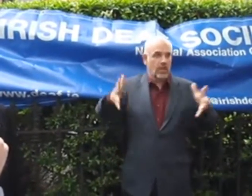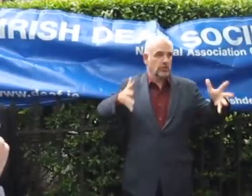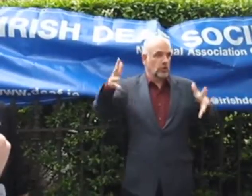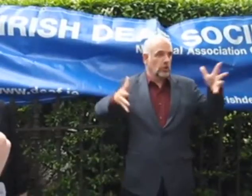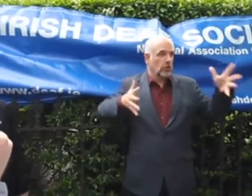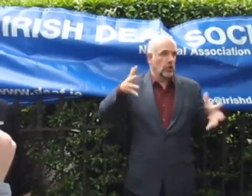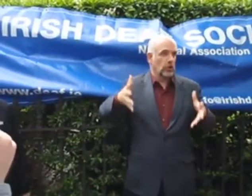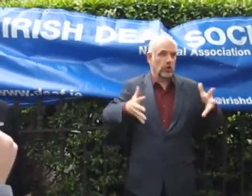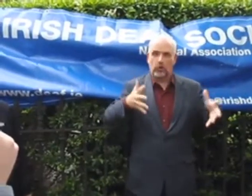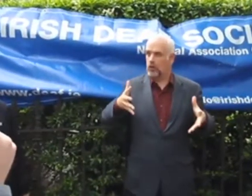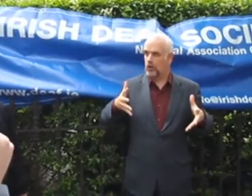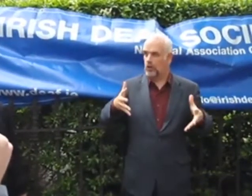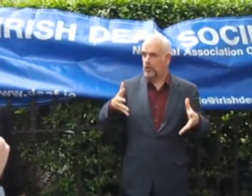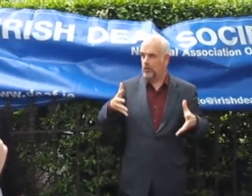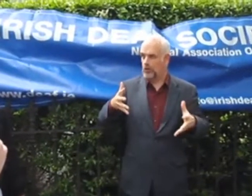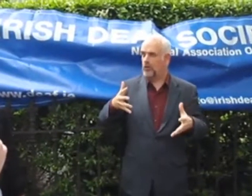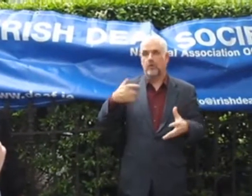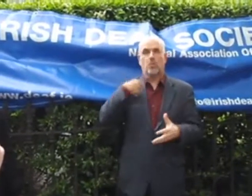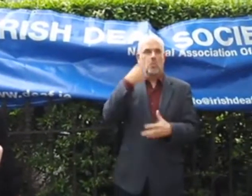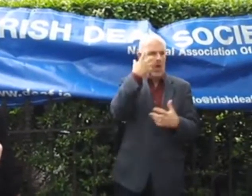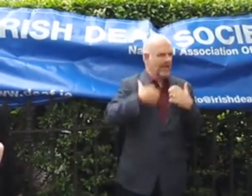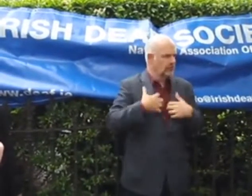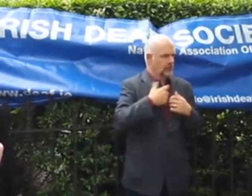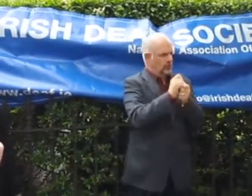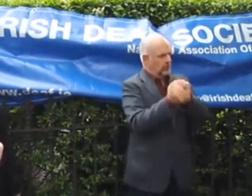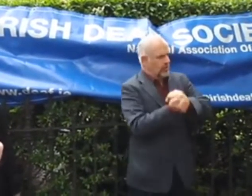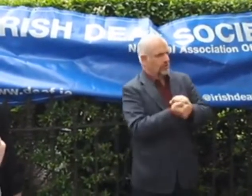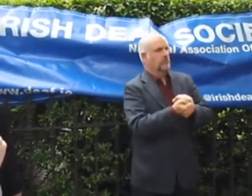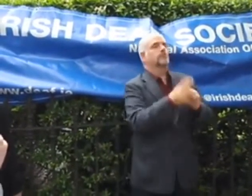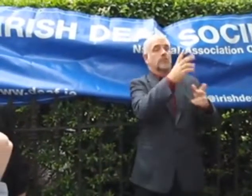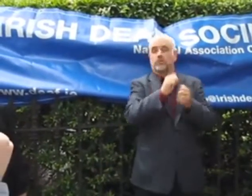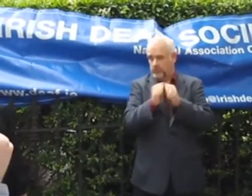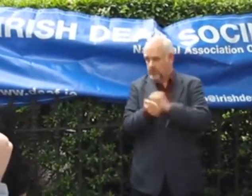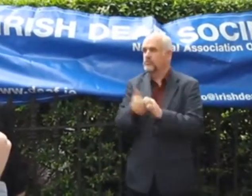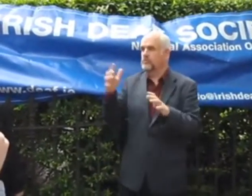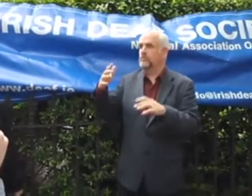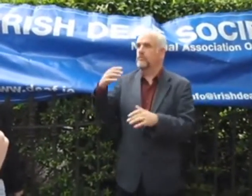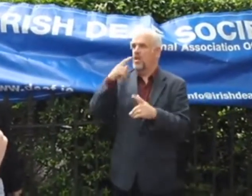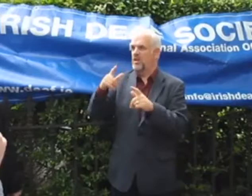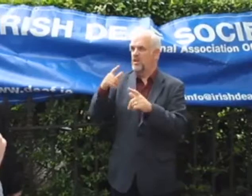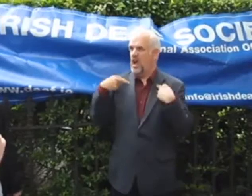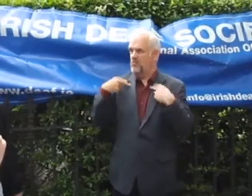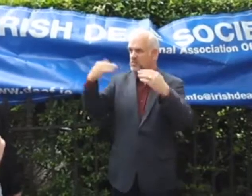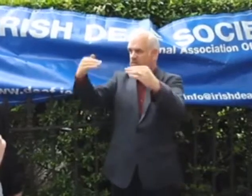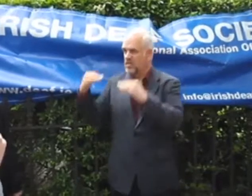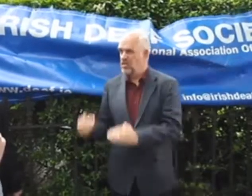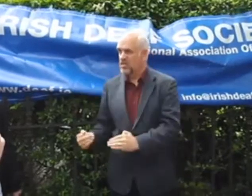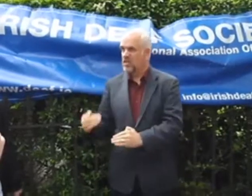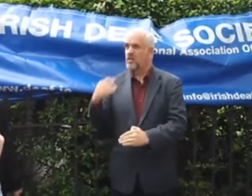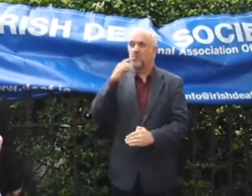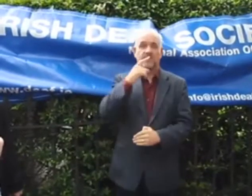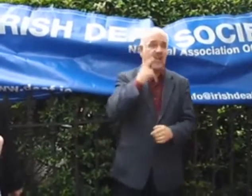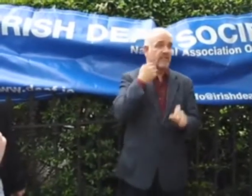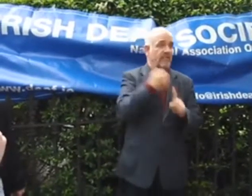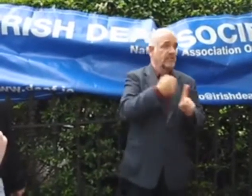terminology to language of mime and gesture. So I think it's quite interesting that they're demoting the